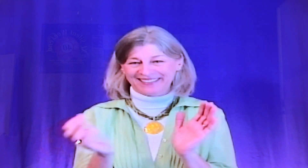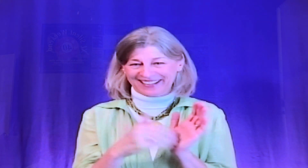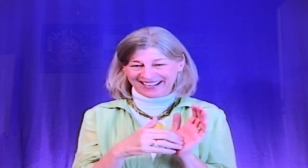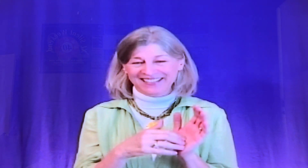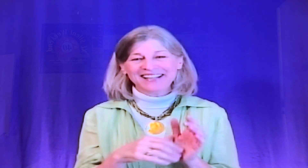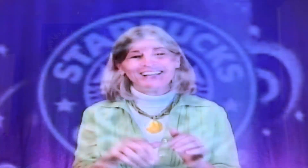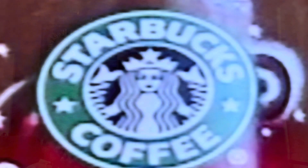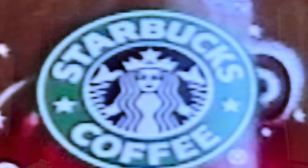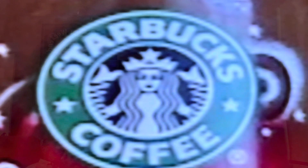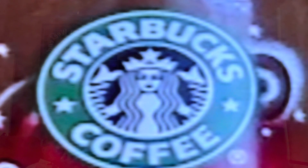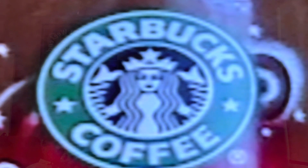again.